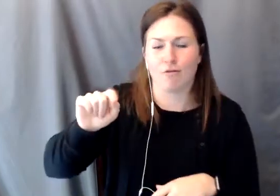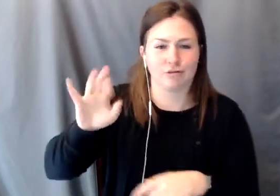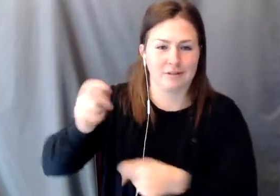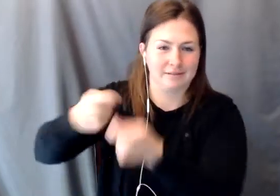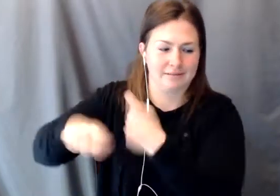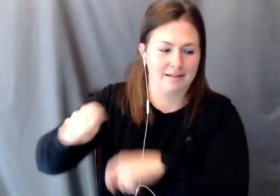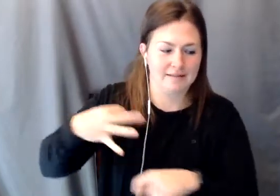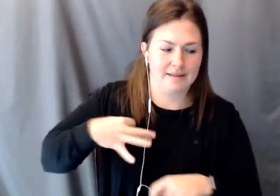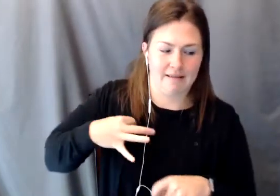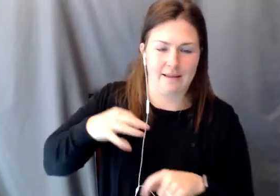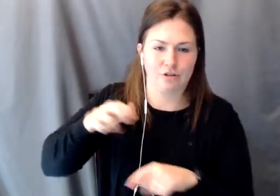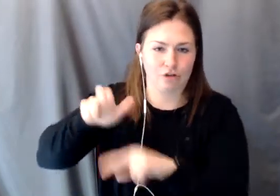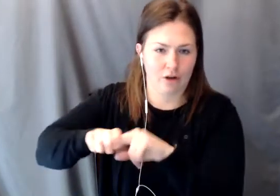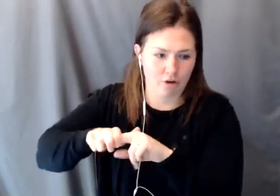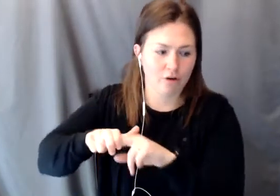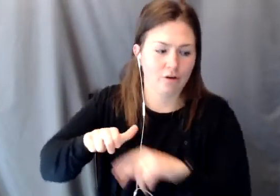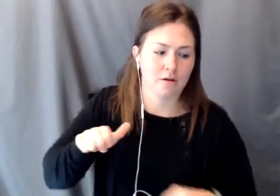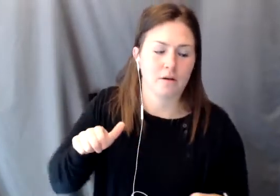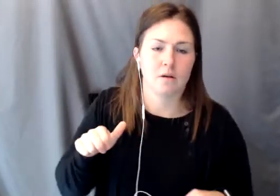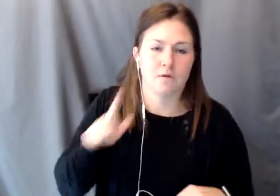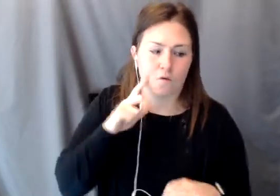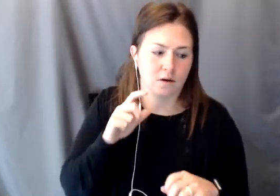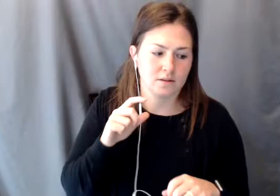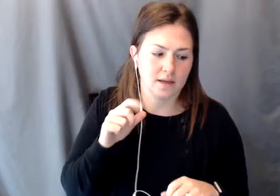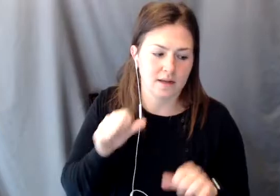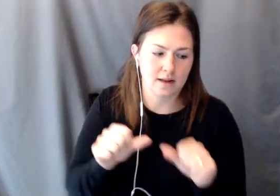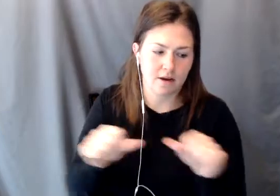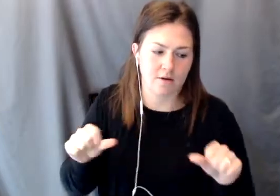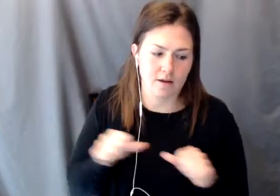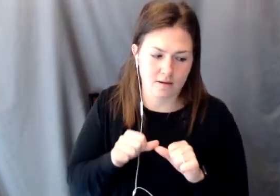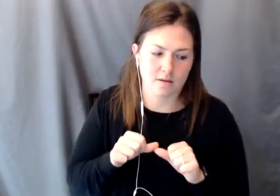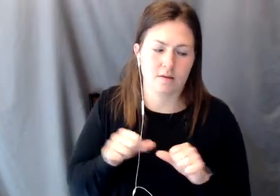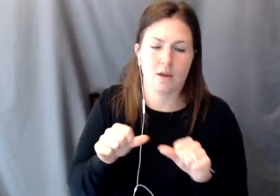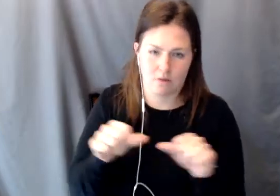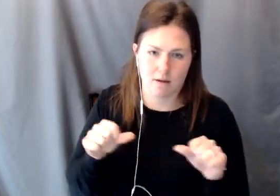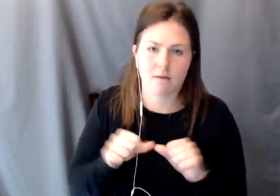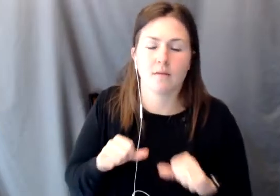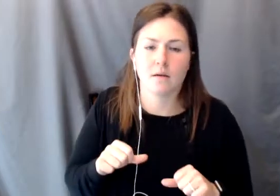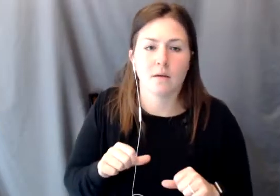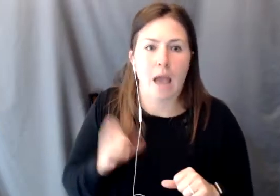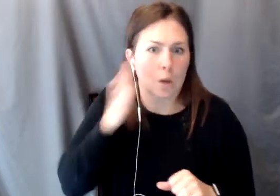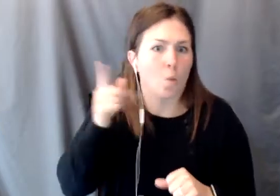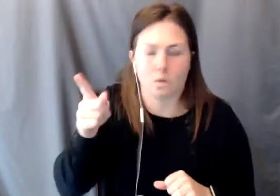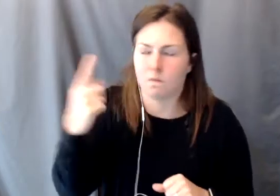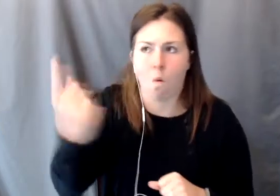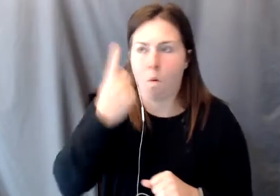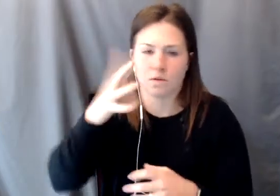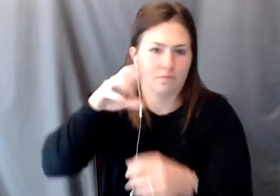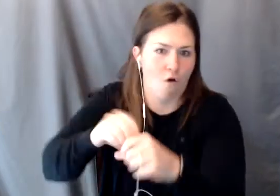are in for a wonderful, wonderful ride. And I know you've always been involved in service since you came,